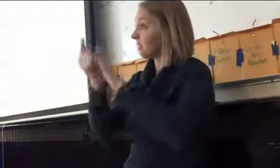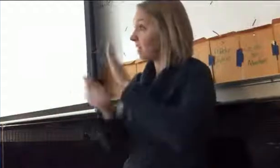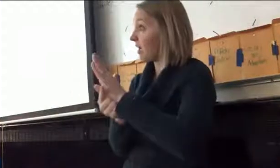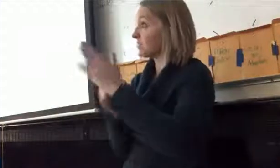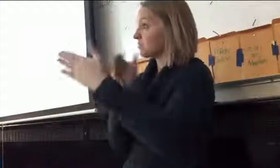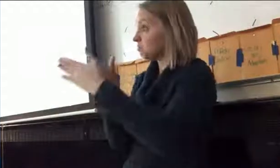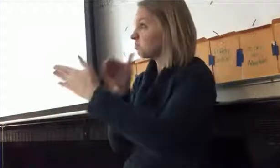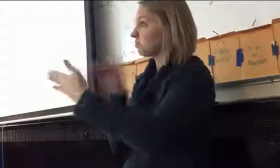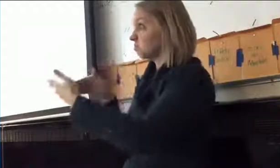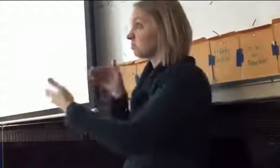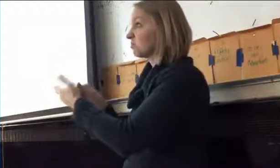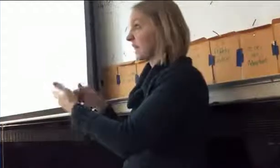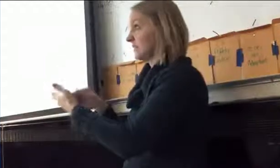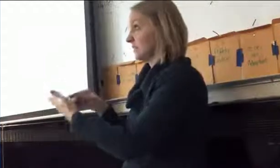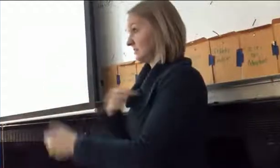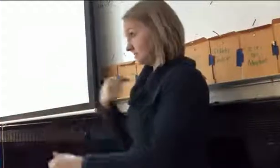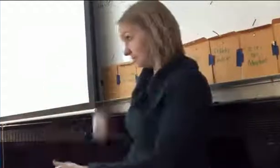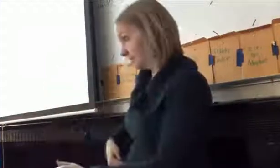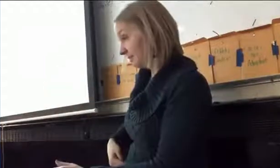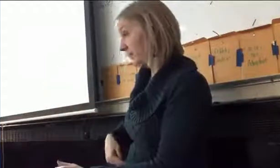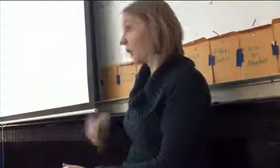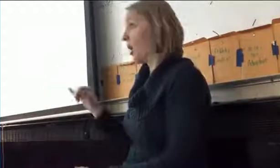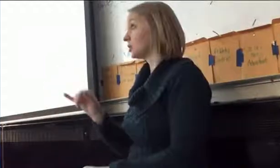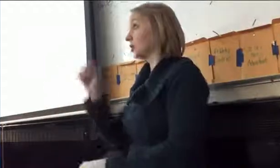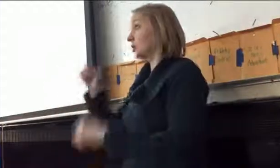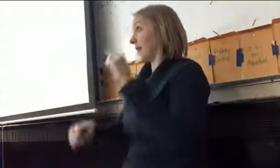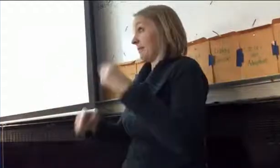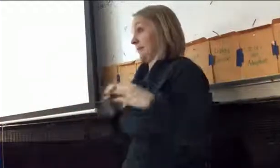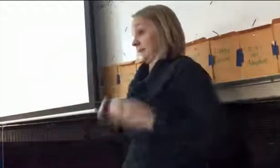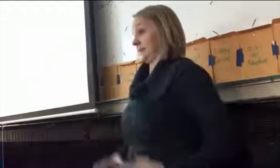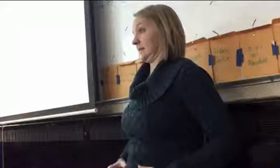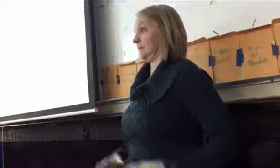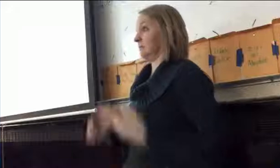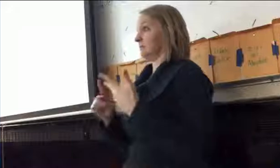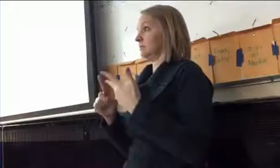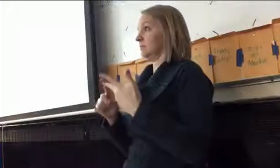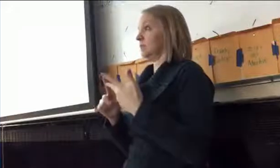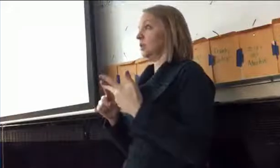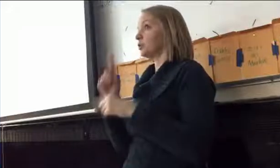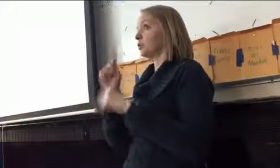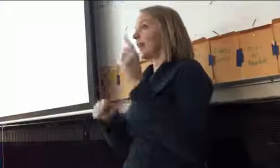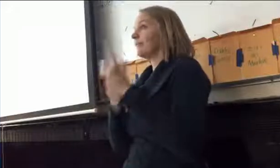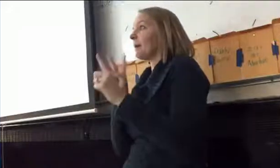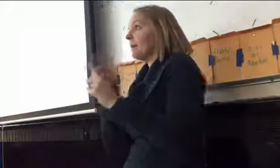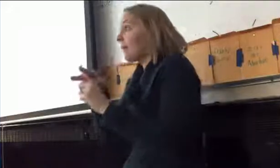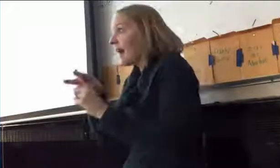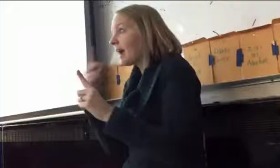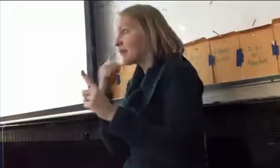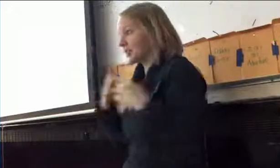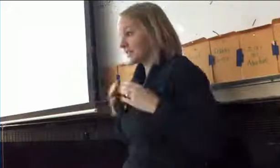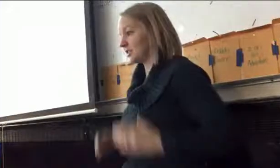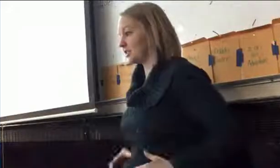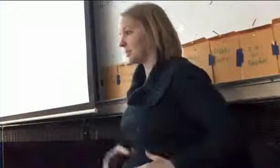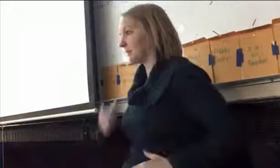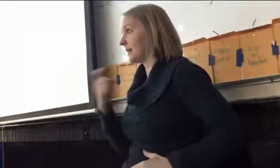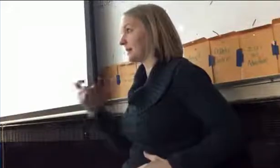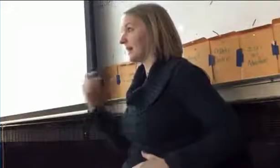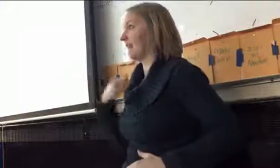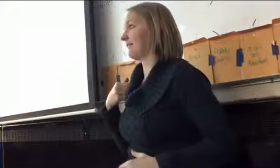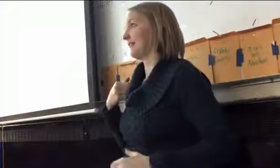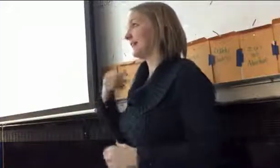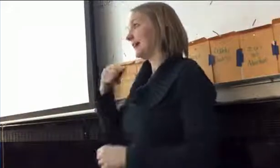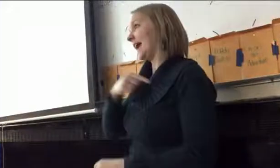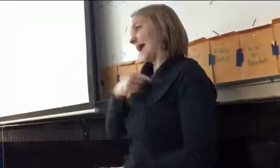prior. The last thing is you're not allowed to be a citizen. So a lot of these people couldn't even apply for citizenship because they had Asian